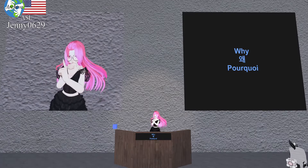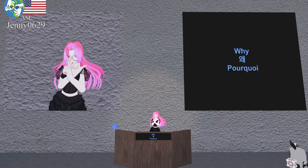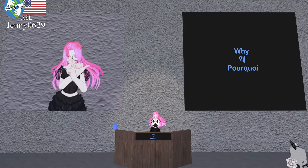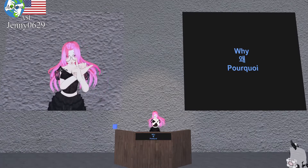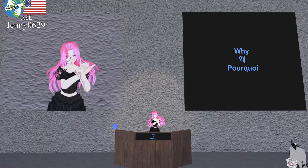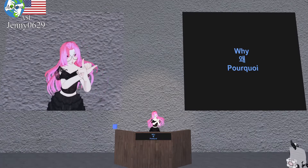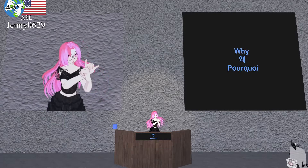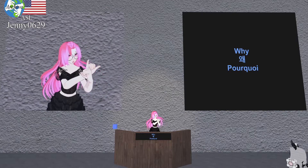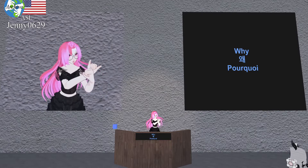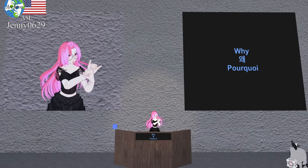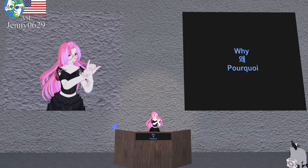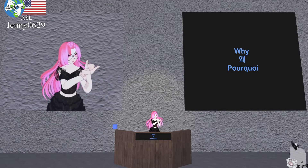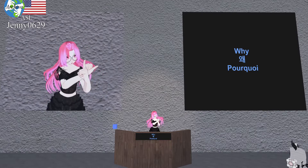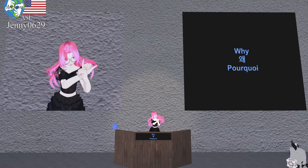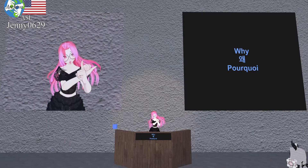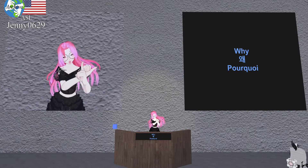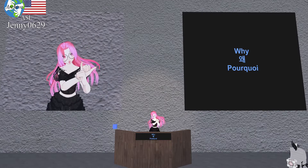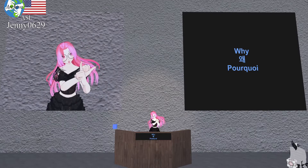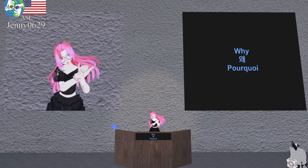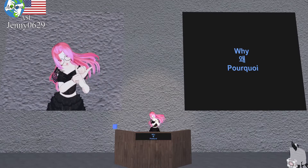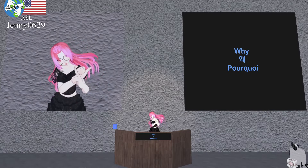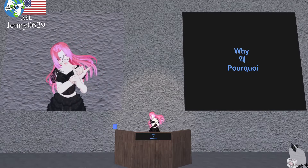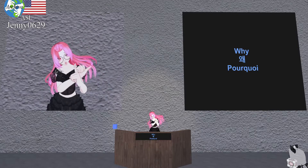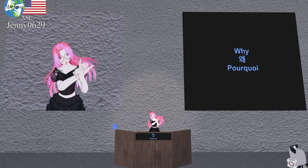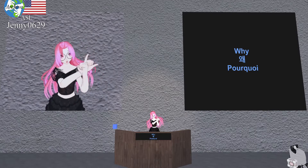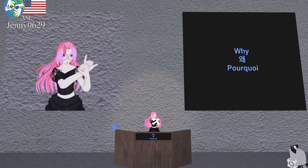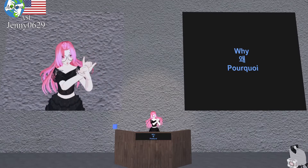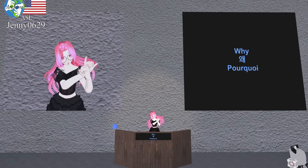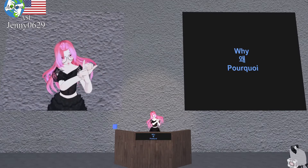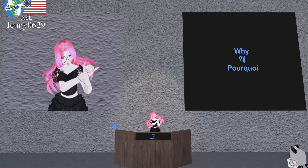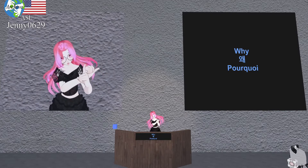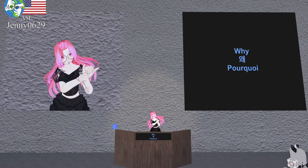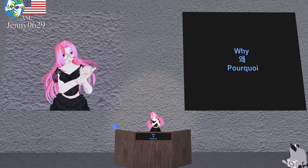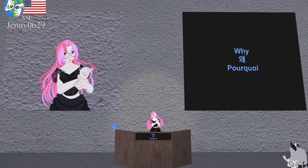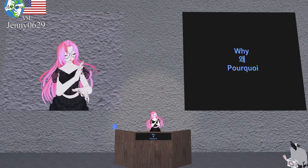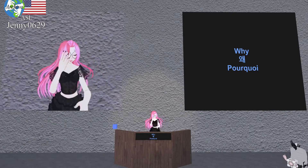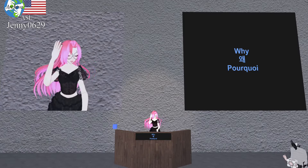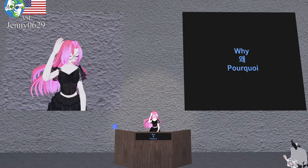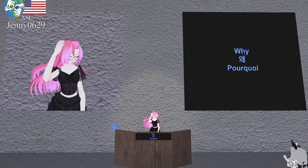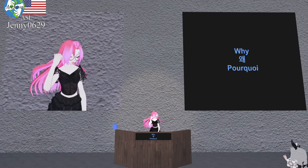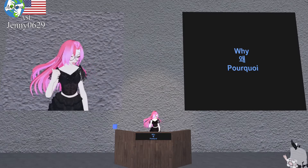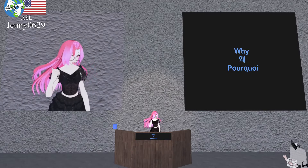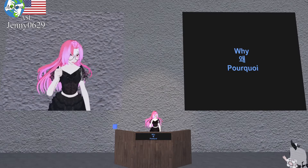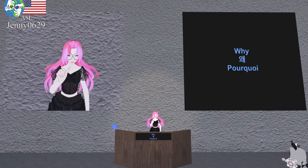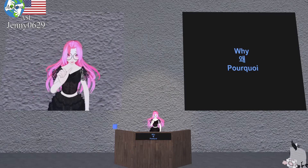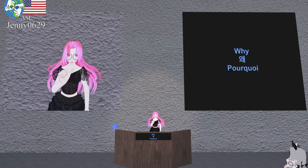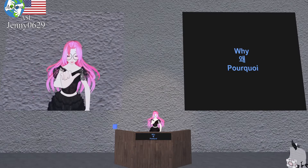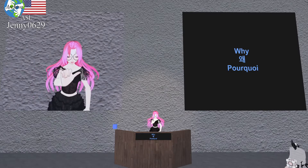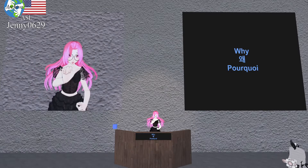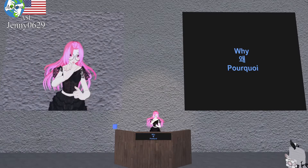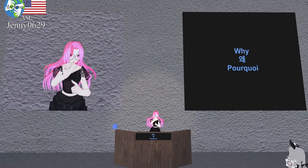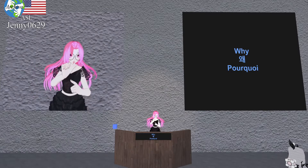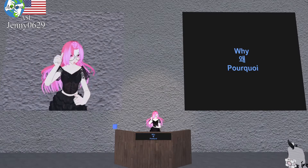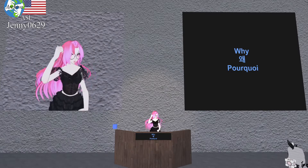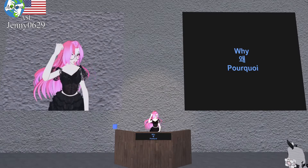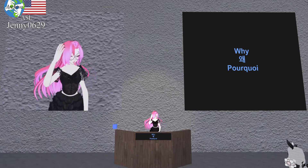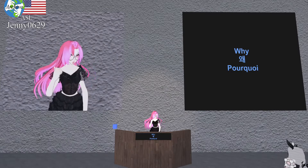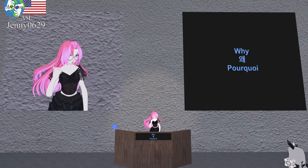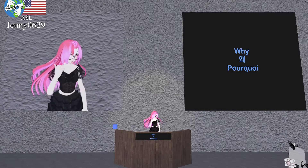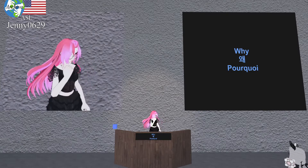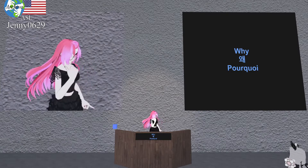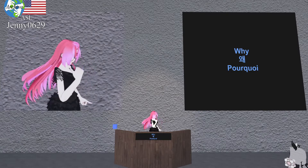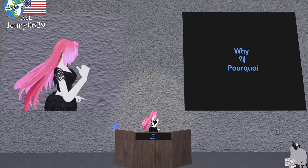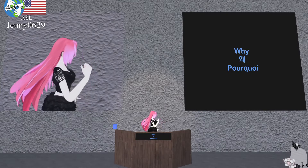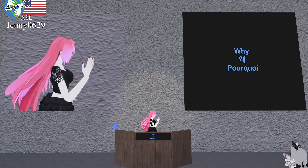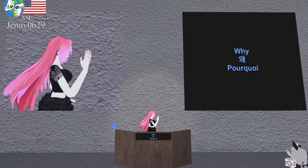if your controller can do that, or if you are doing this in real life or whatever, then you could do it like that. But it's also fine to just do thumb.